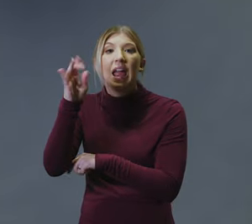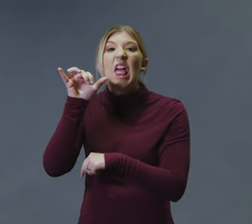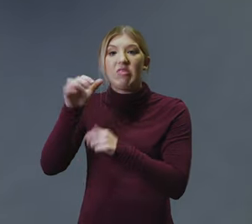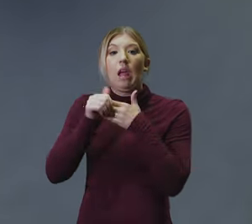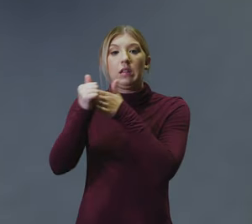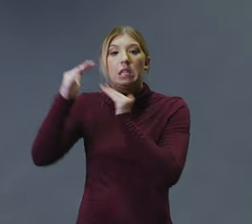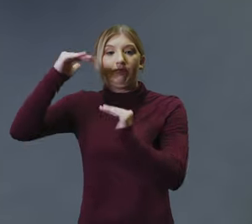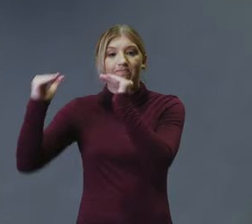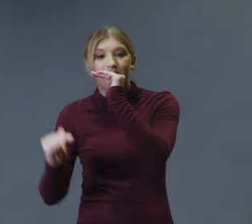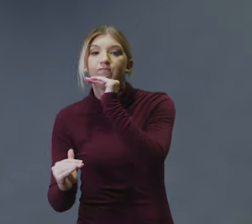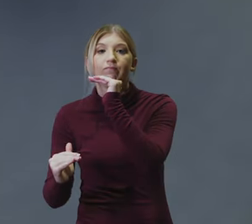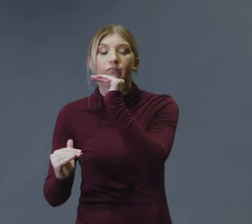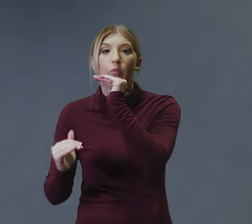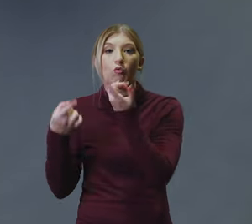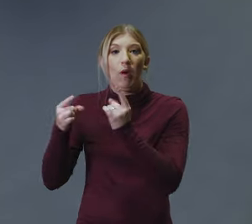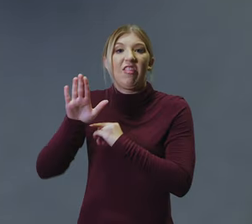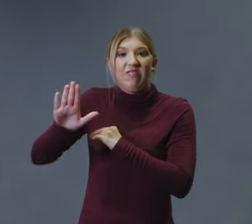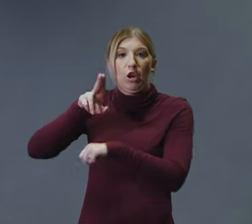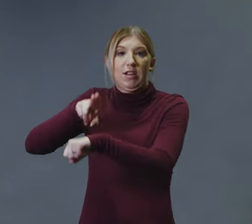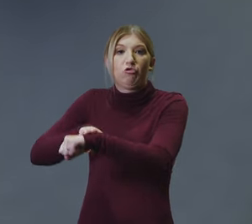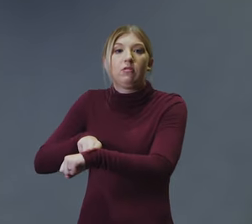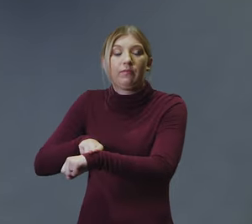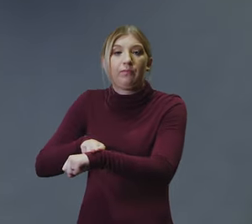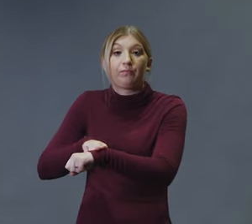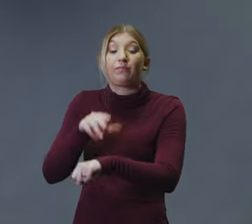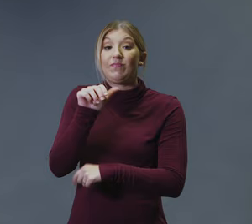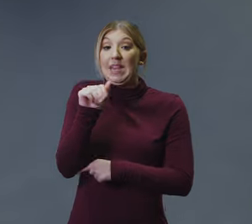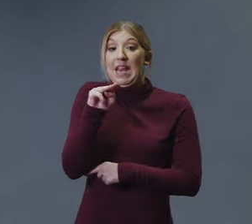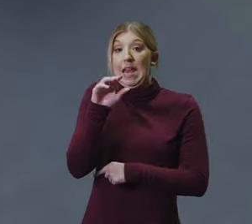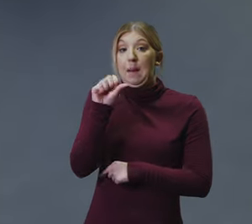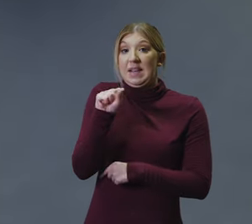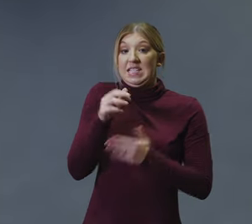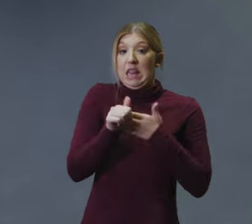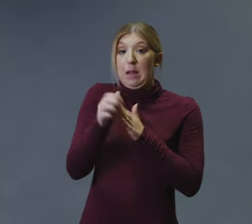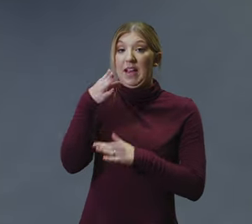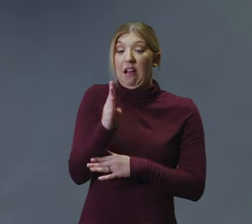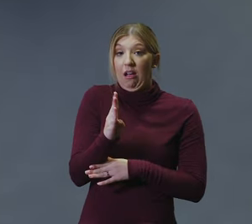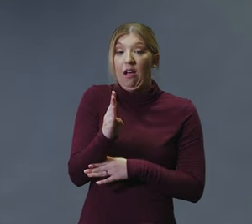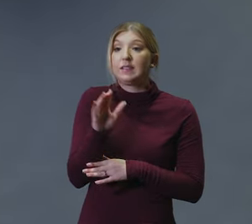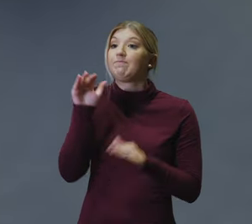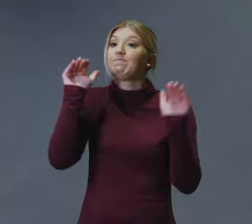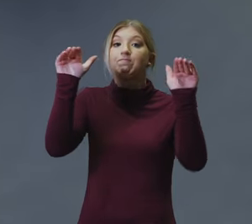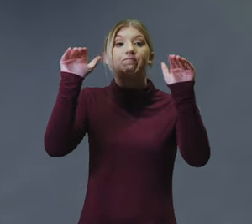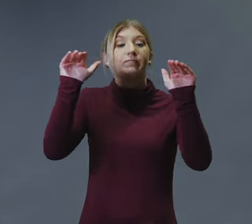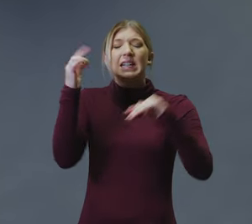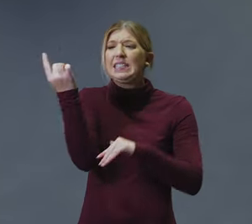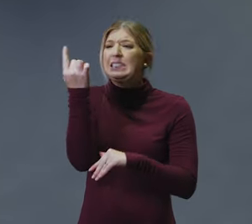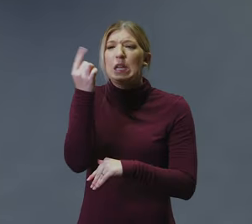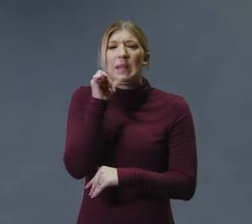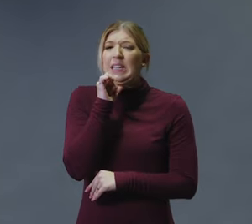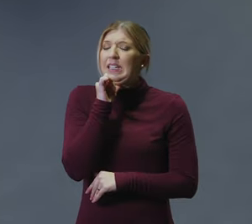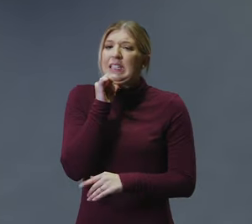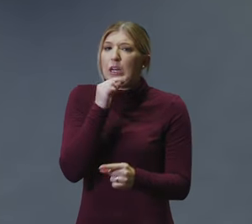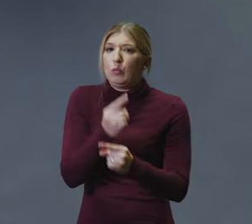injustice, what was going on in their nation. Now, Amos, being led by God, went up and said, "Hey, guys, there's something not right